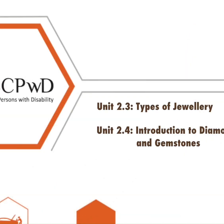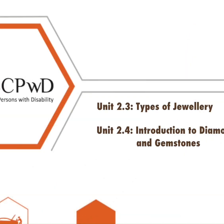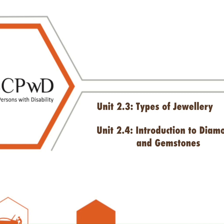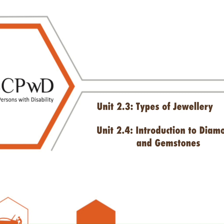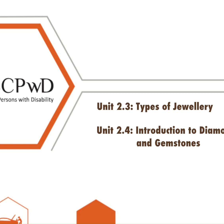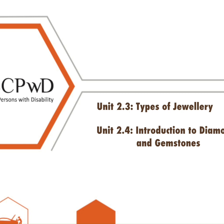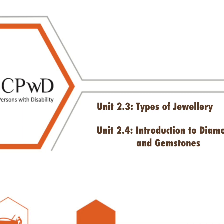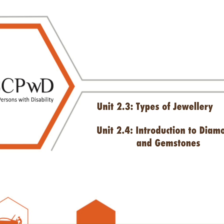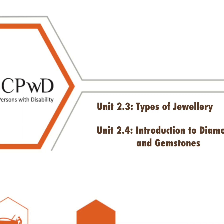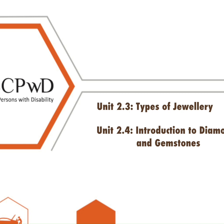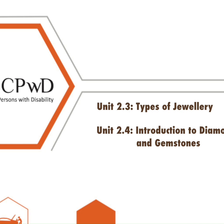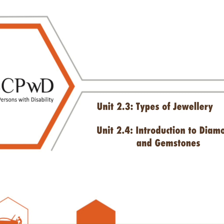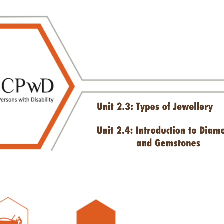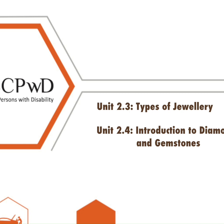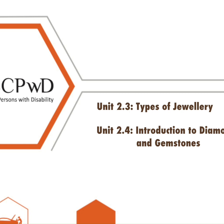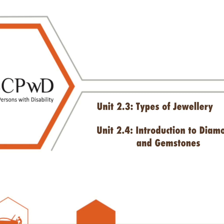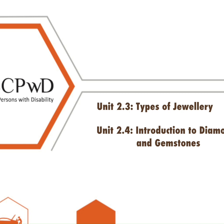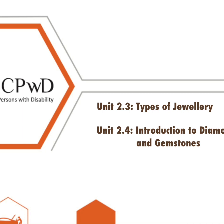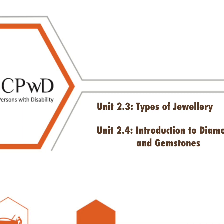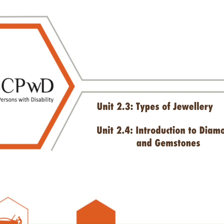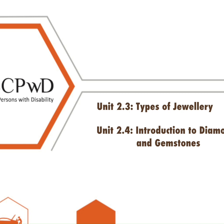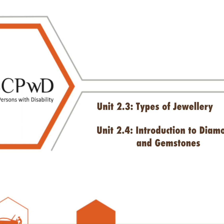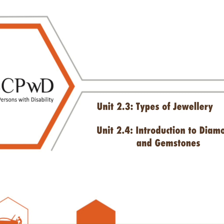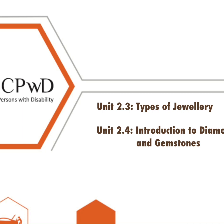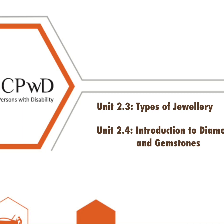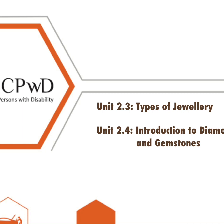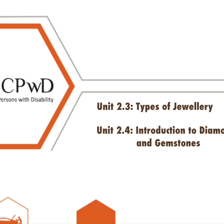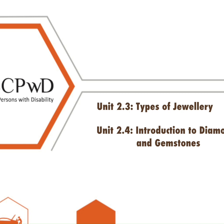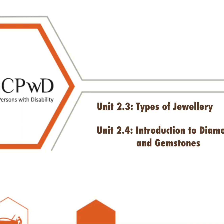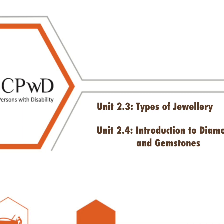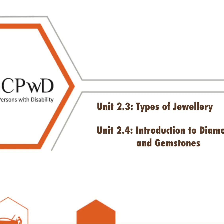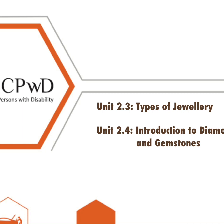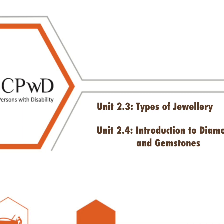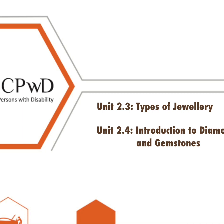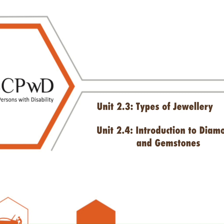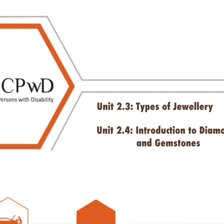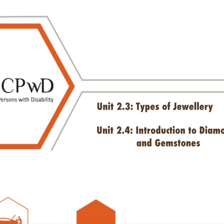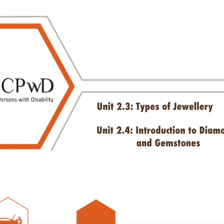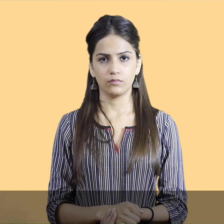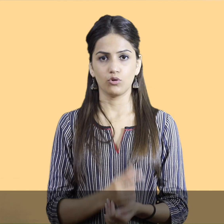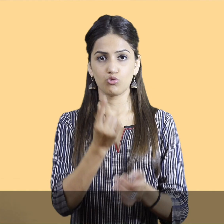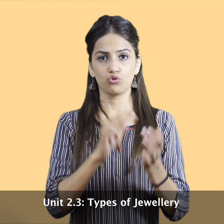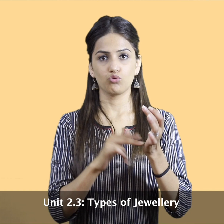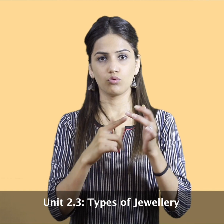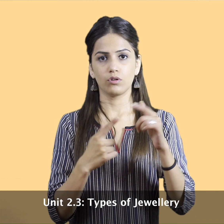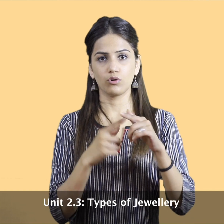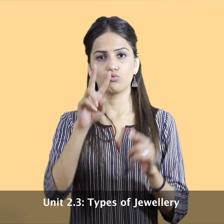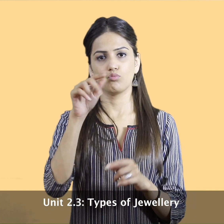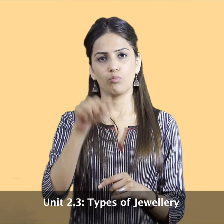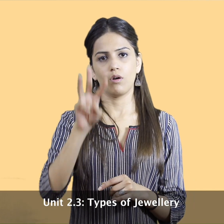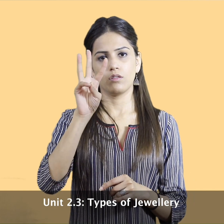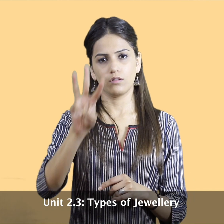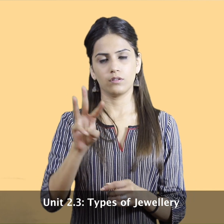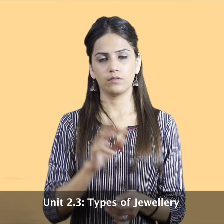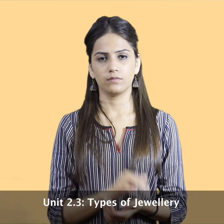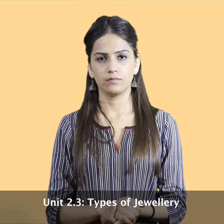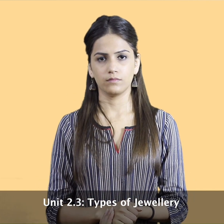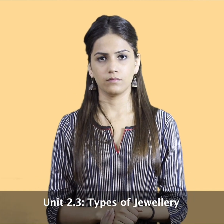Jewelry. Unit 2.4, Introduction to Diamonds and Gemstone. Unit 2.3,